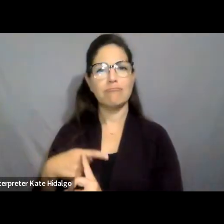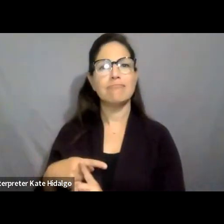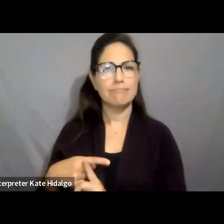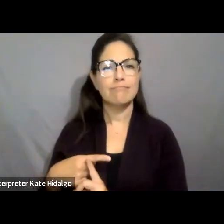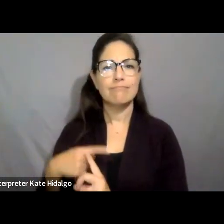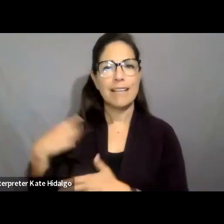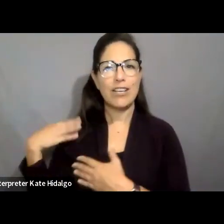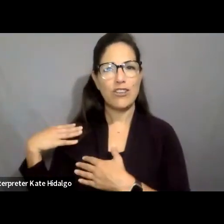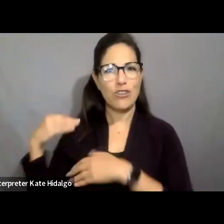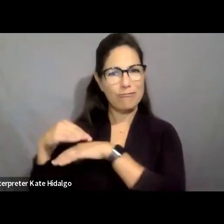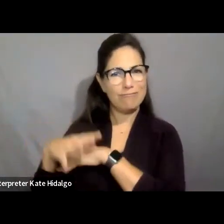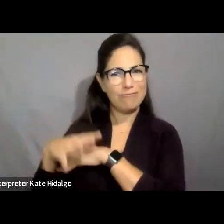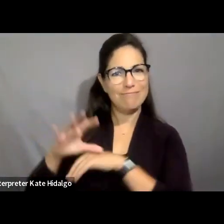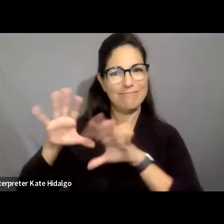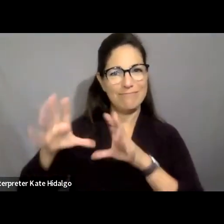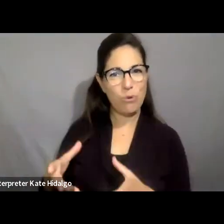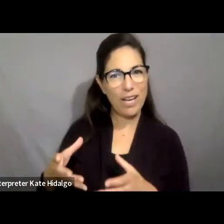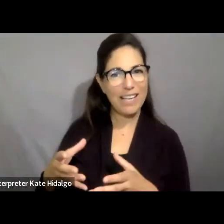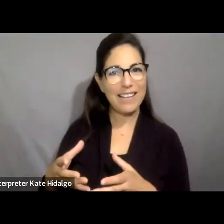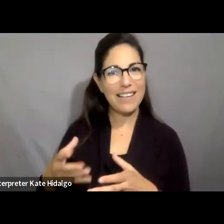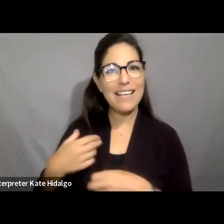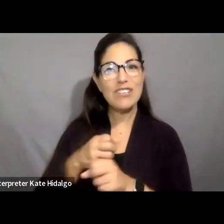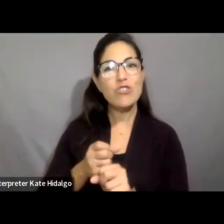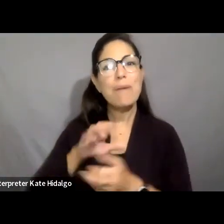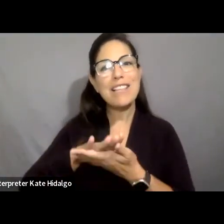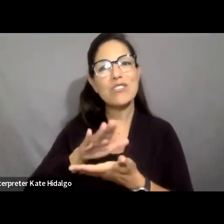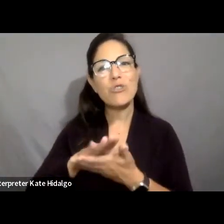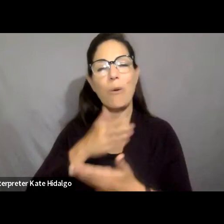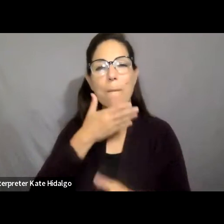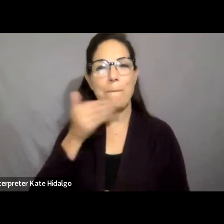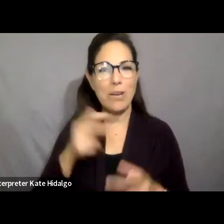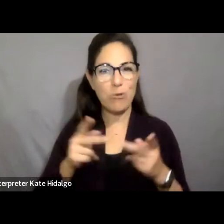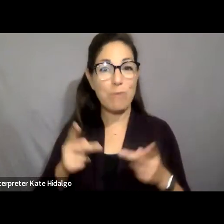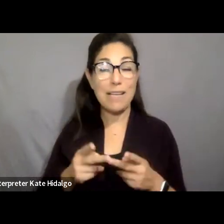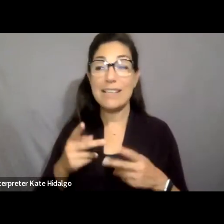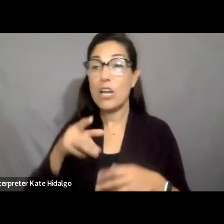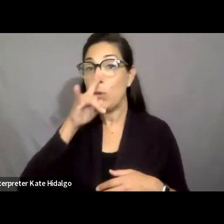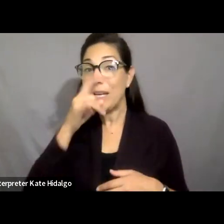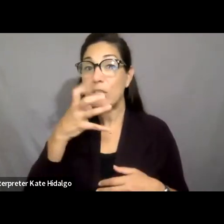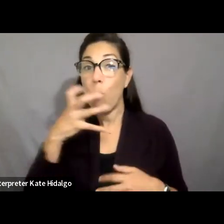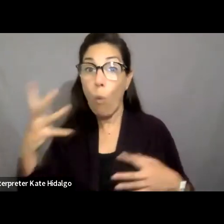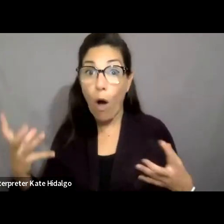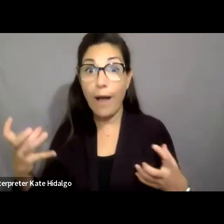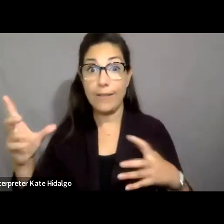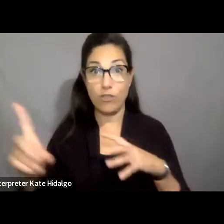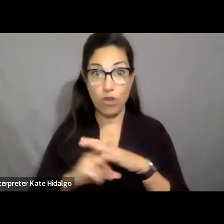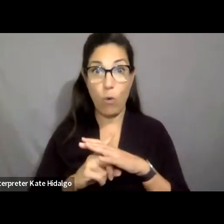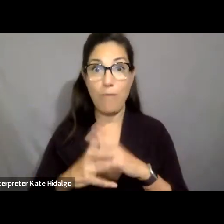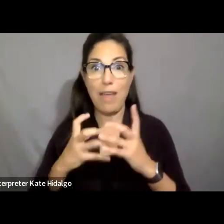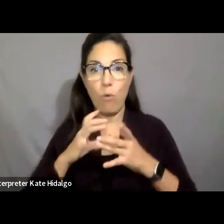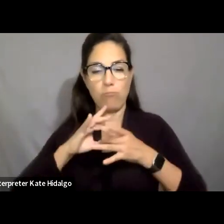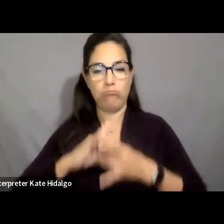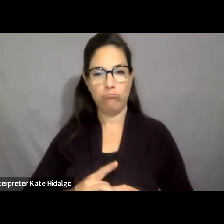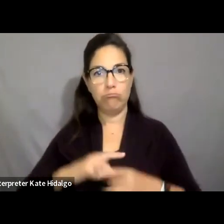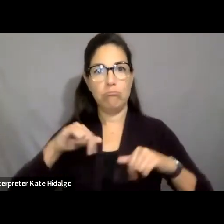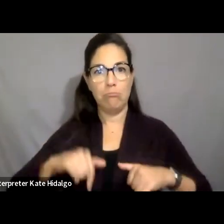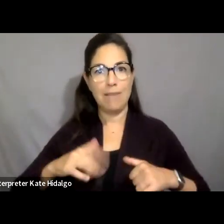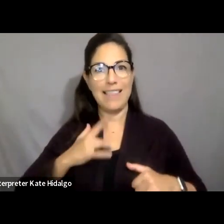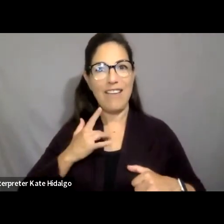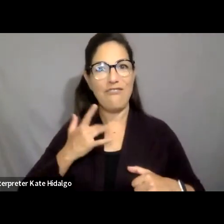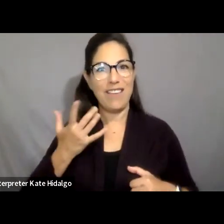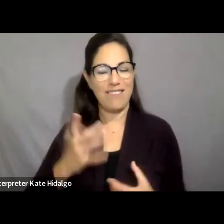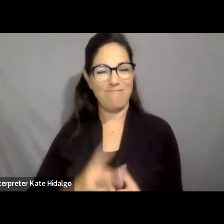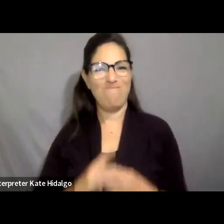you bring to make the school a place where kids want to show up and where they want to be and where they do feel that sense